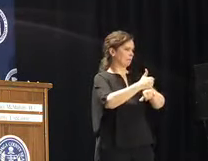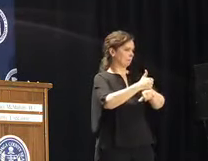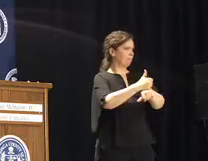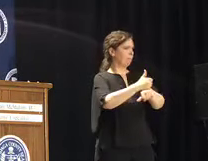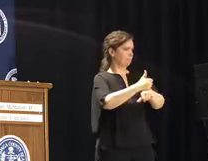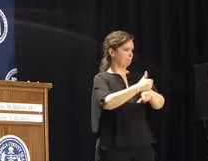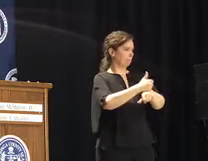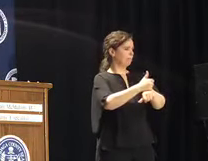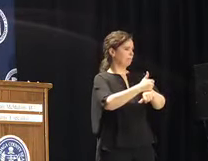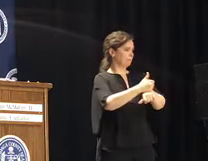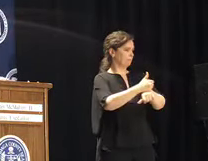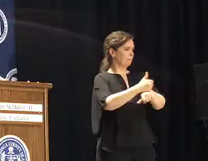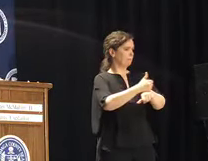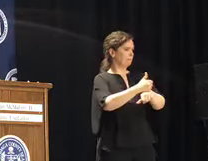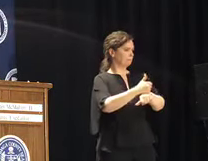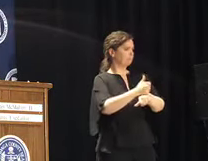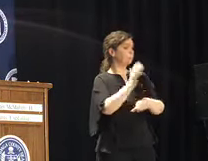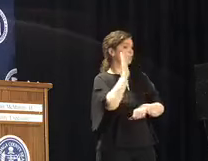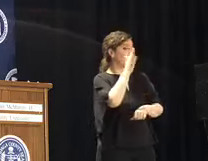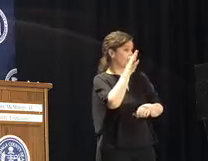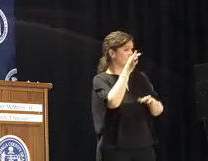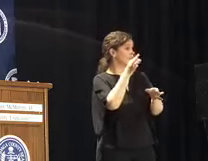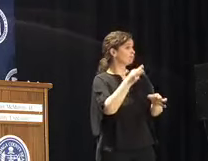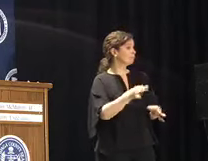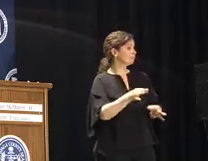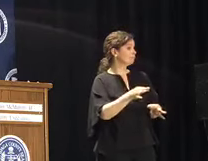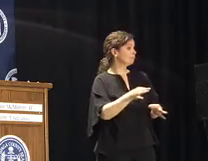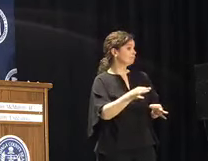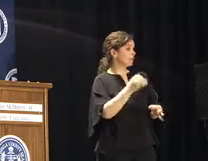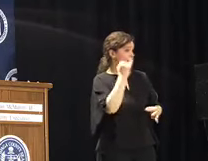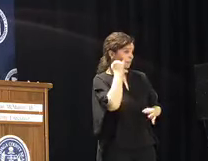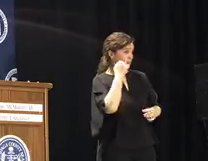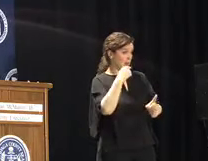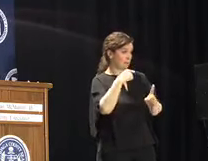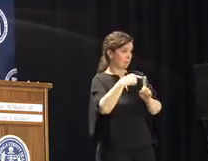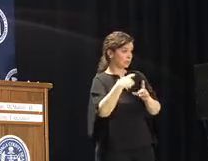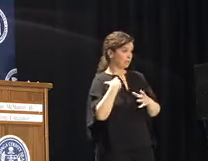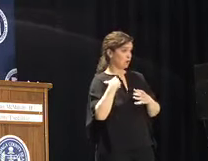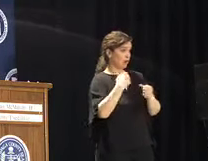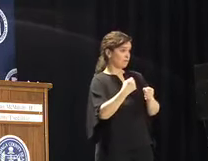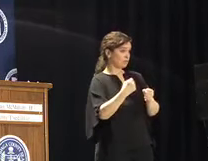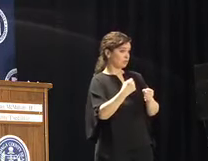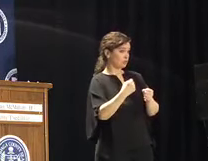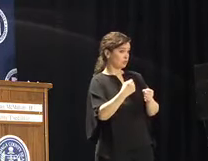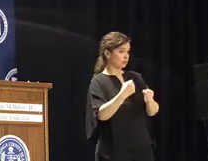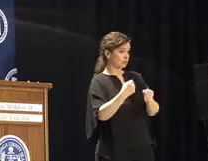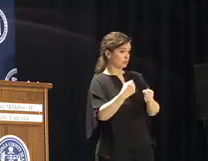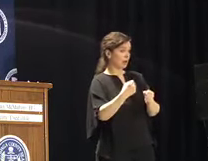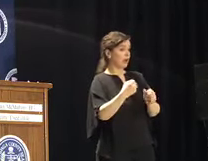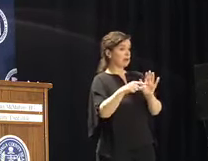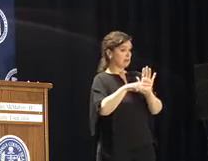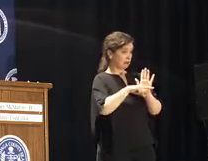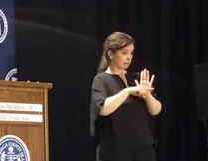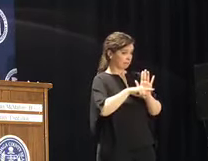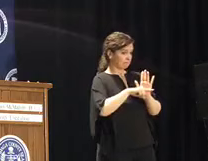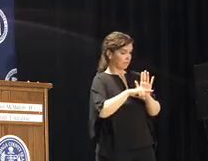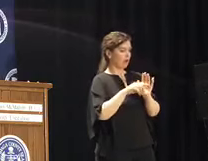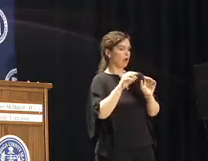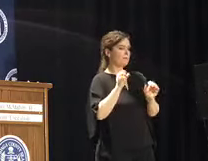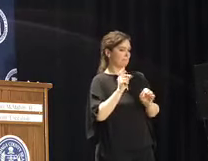determining who is positive, who's now gotten better, are they negative now? Part of that will be testing, and we're talking to partners